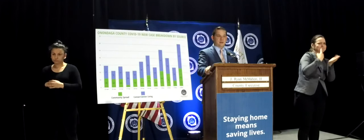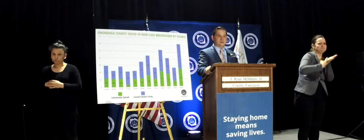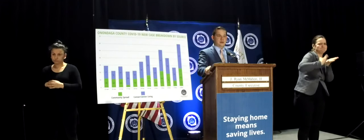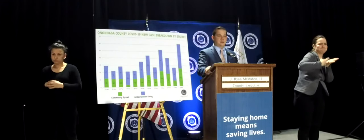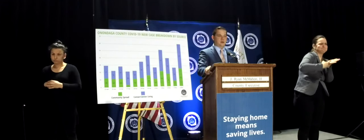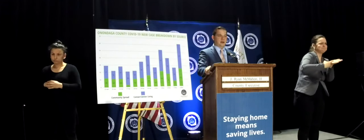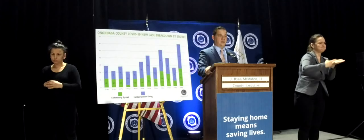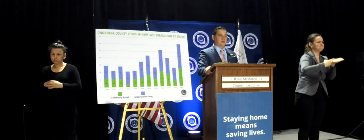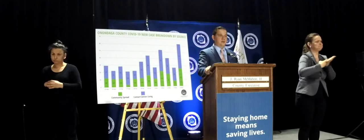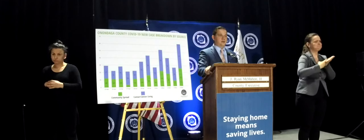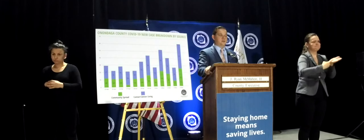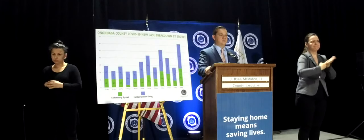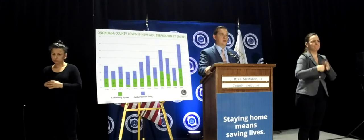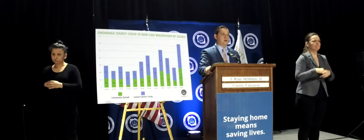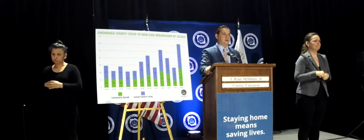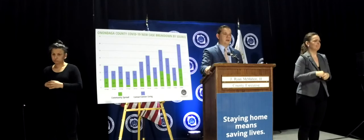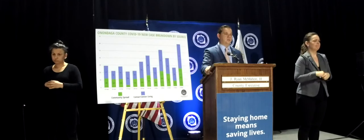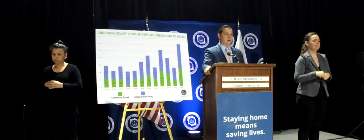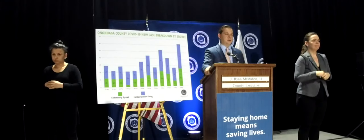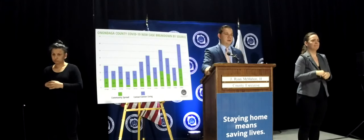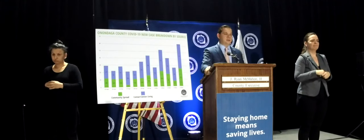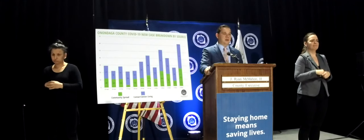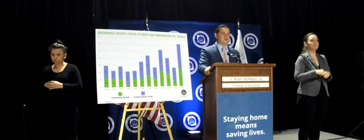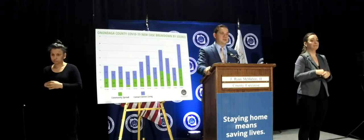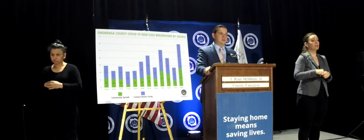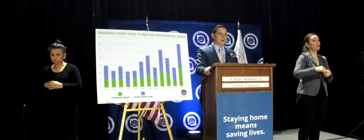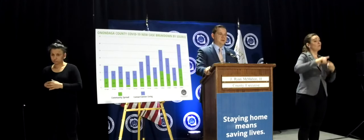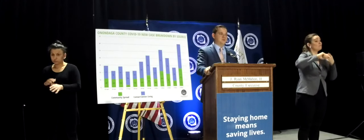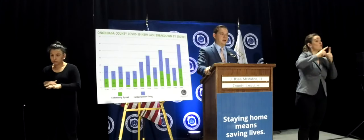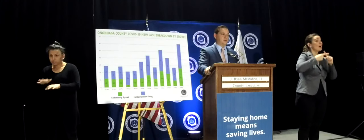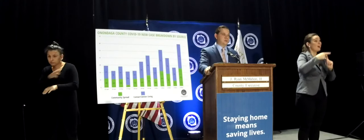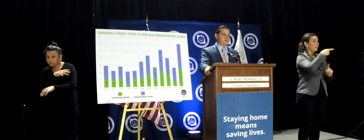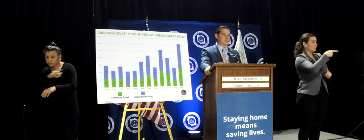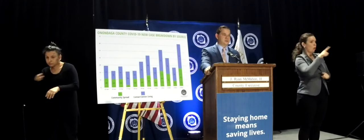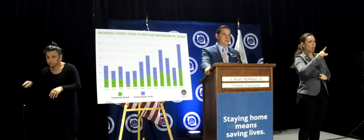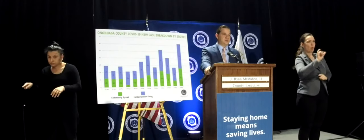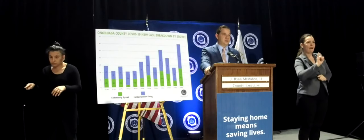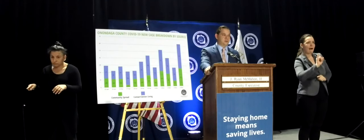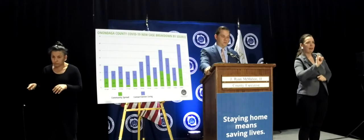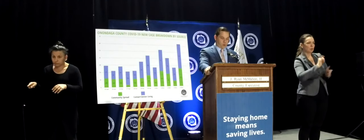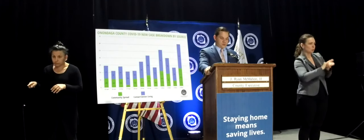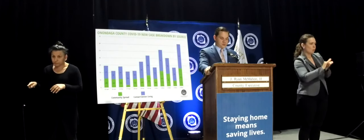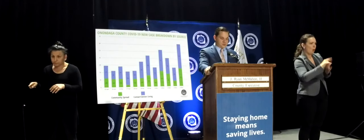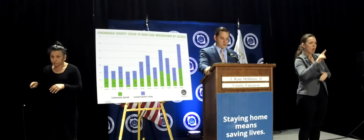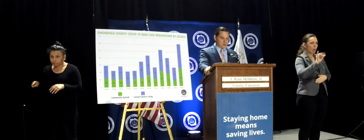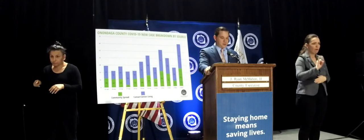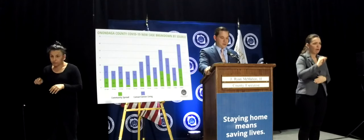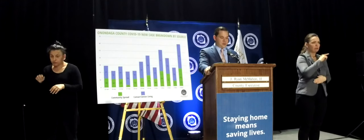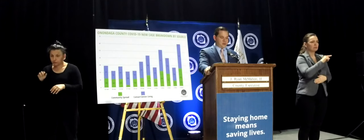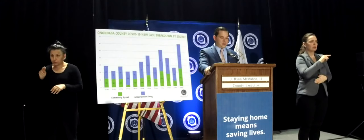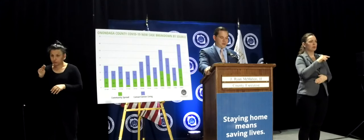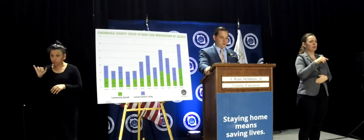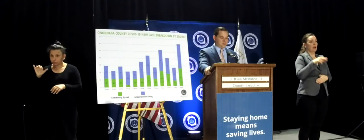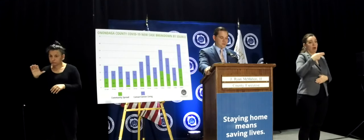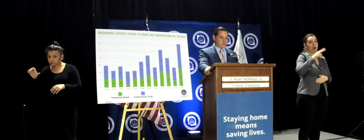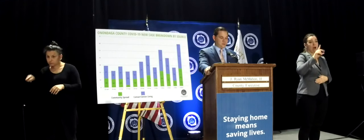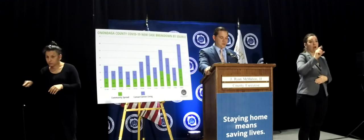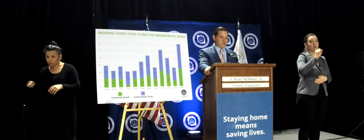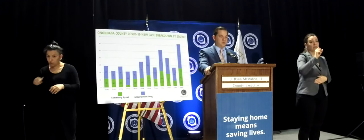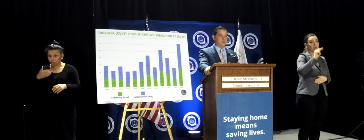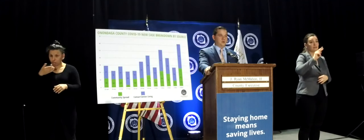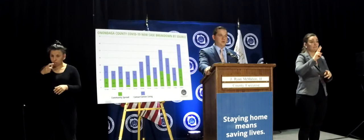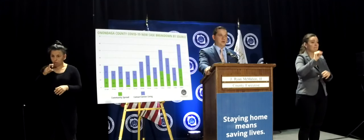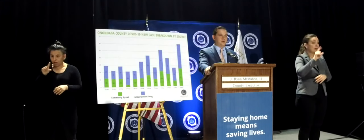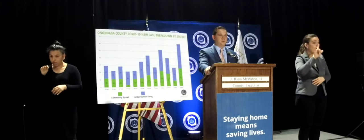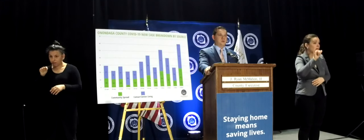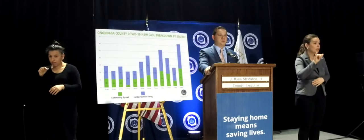our colleagues down in Long Island and the Hudson Valley that have been devastated by this virus. It's just good to hear their voices and make